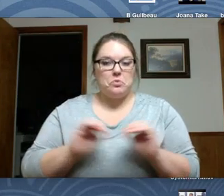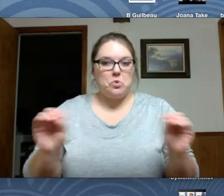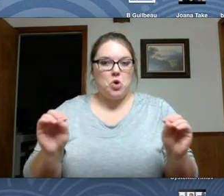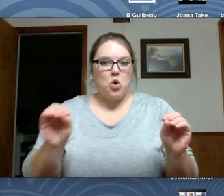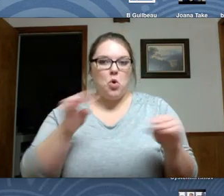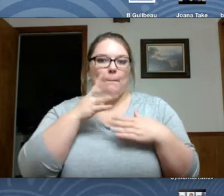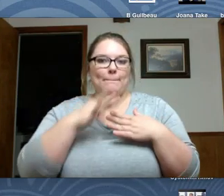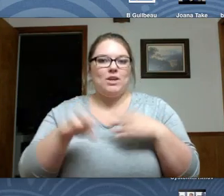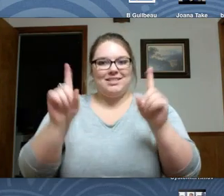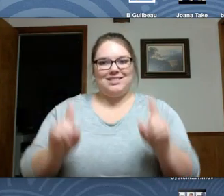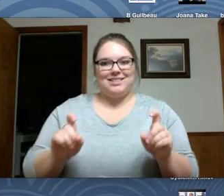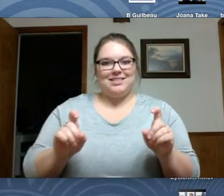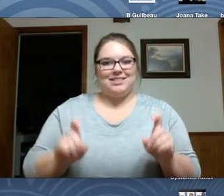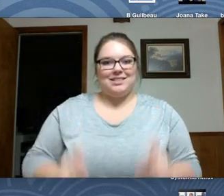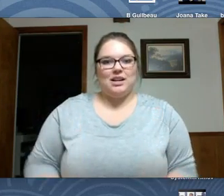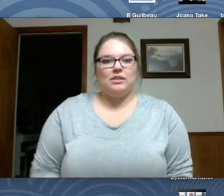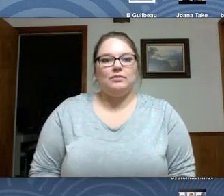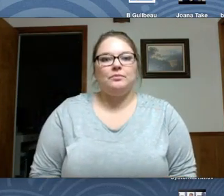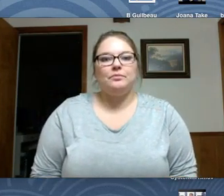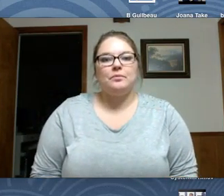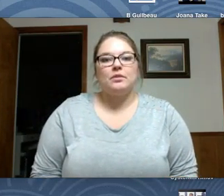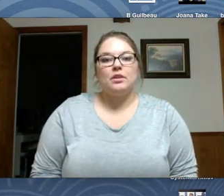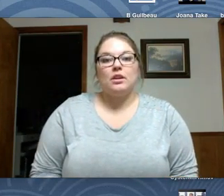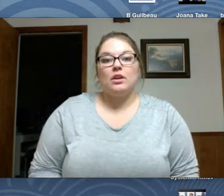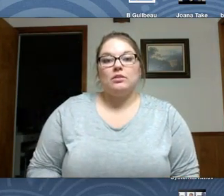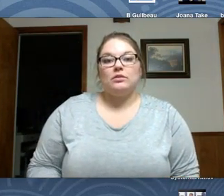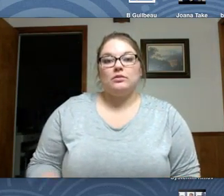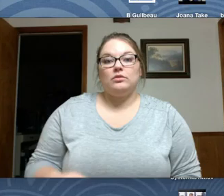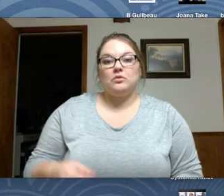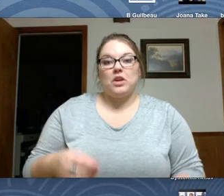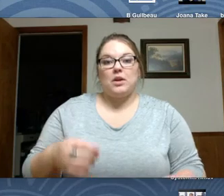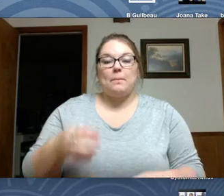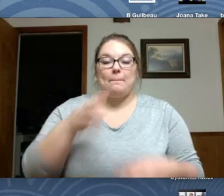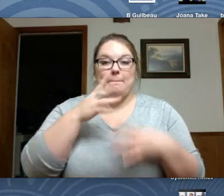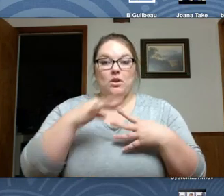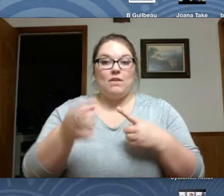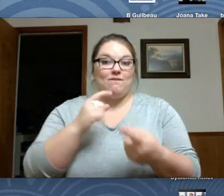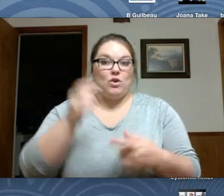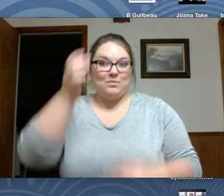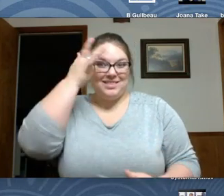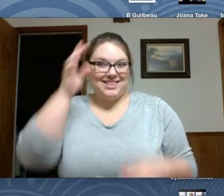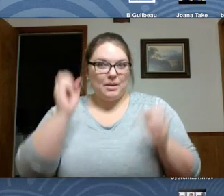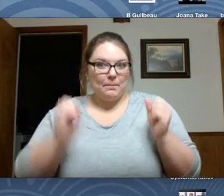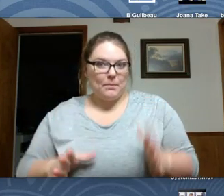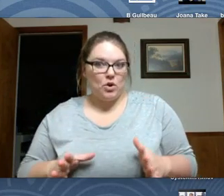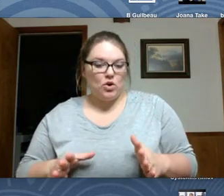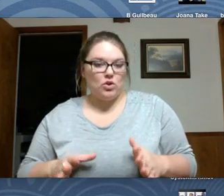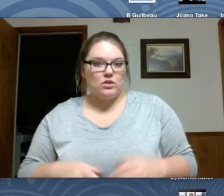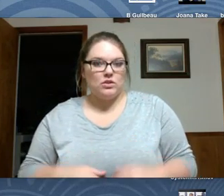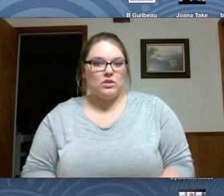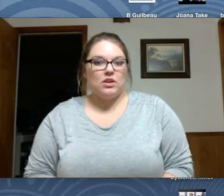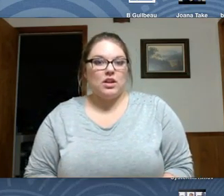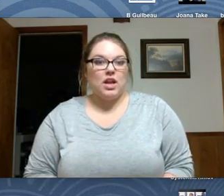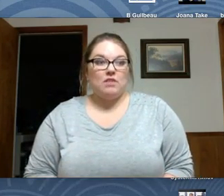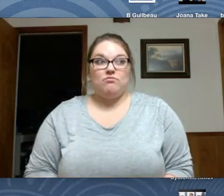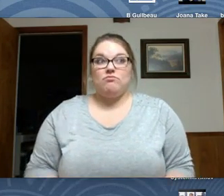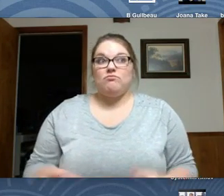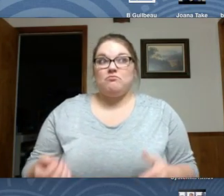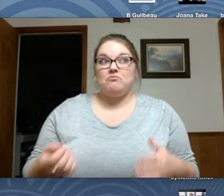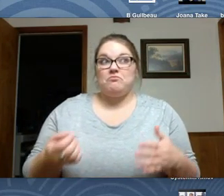from the sick person, and appears to be correct every time. At